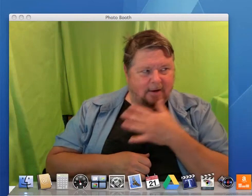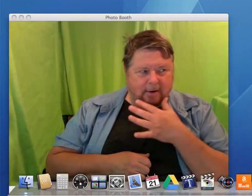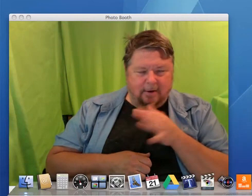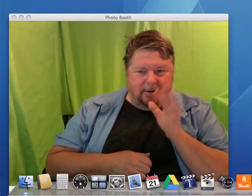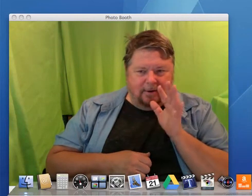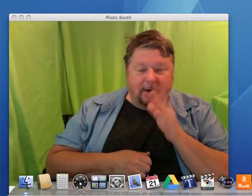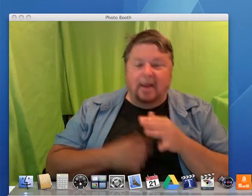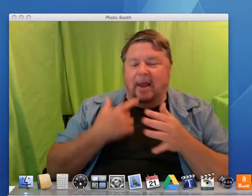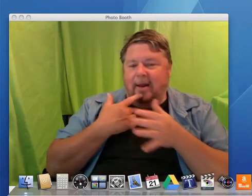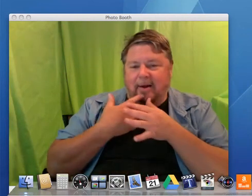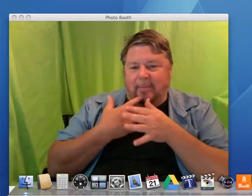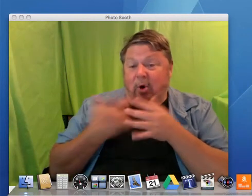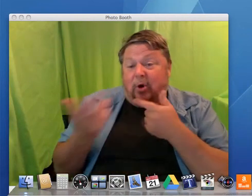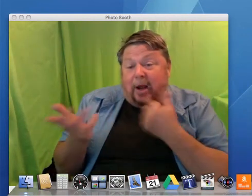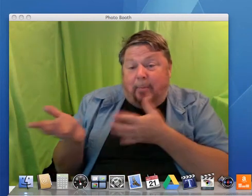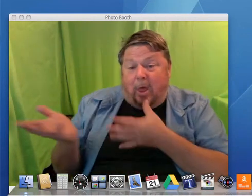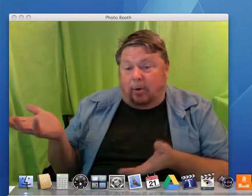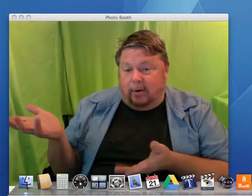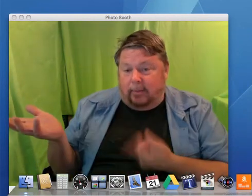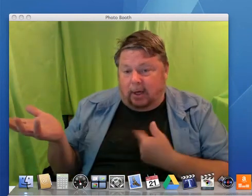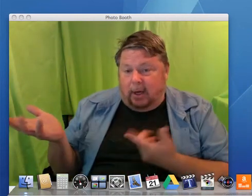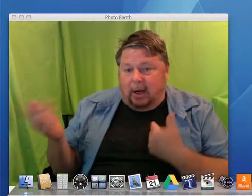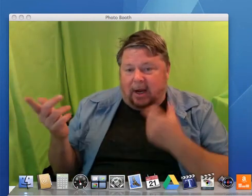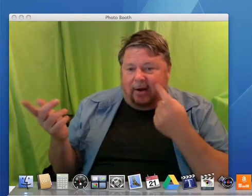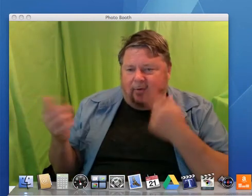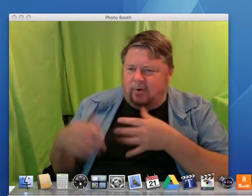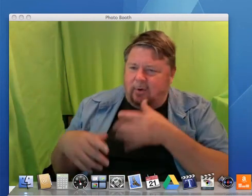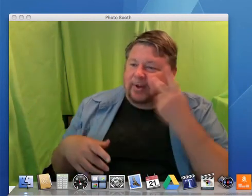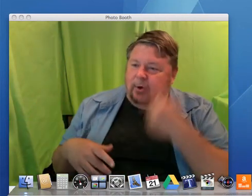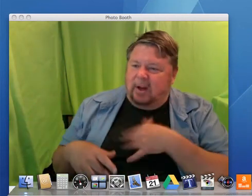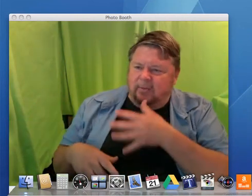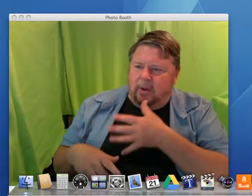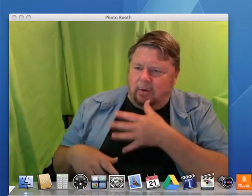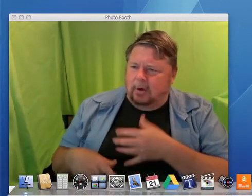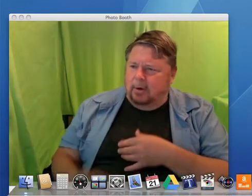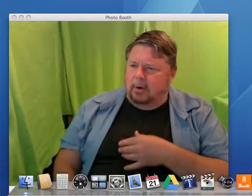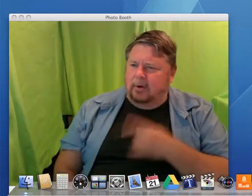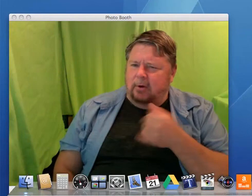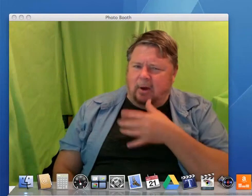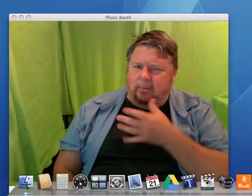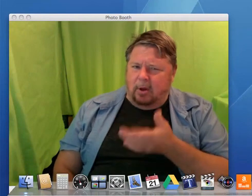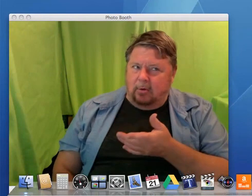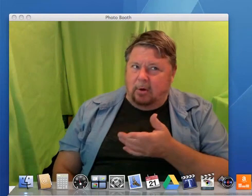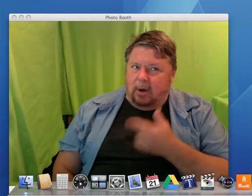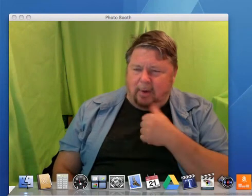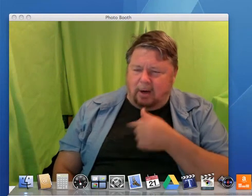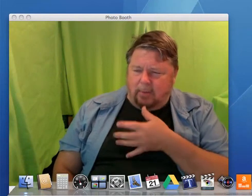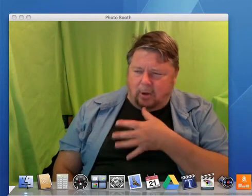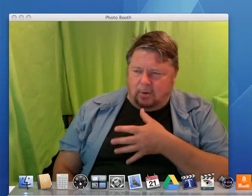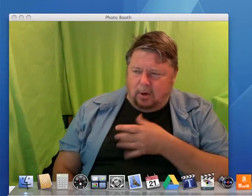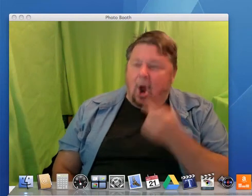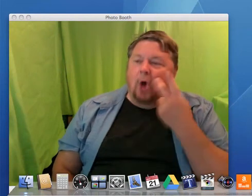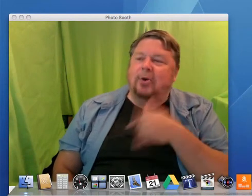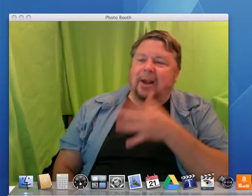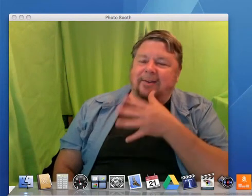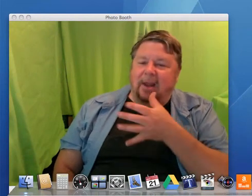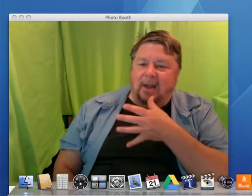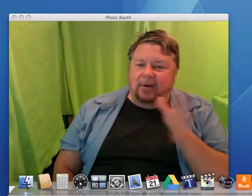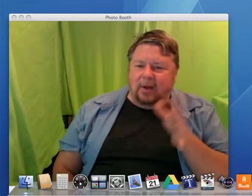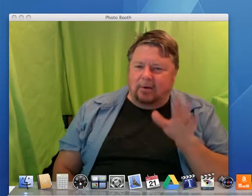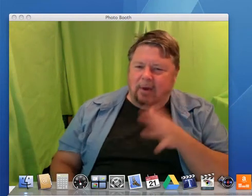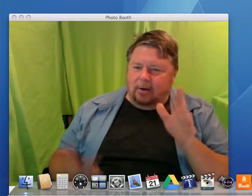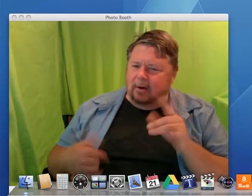Sunday. They had it up here. It looked like mother to me. And I never understood. Oh, see you next mother. See you next mother. I'm not a mother. Oh, see you next